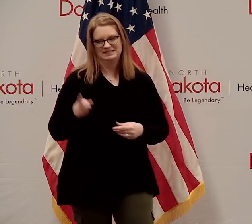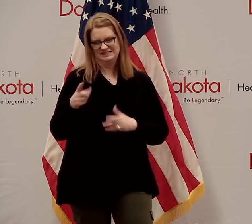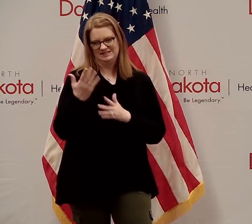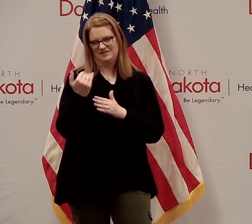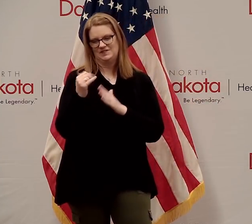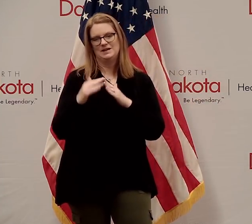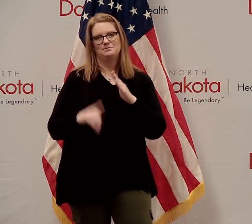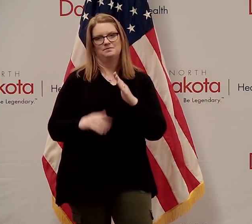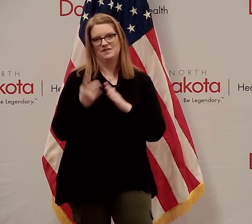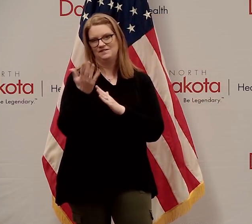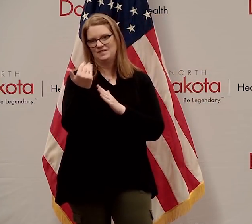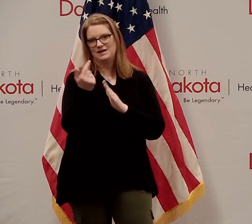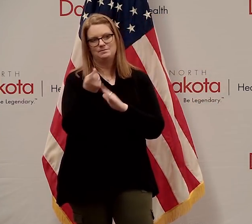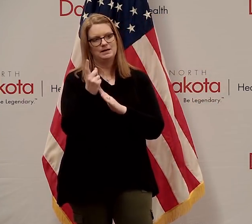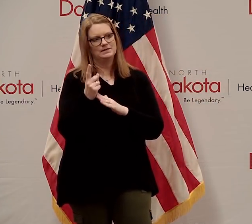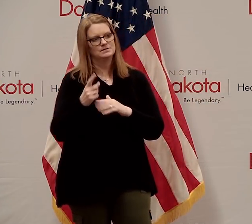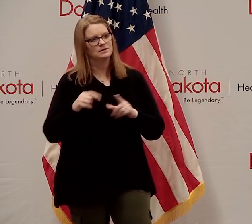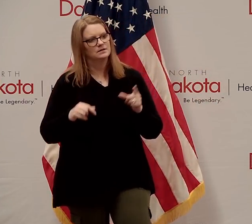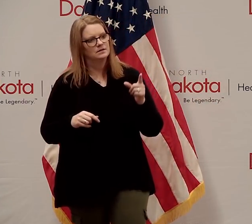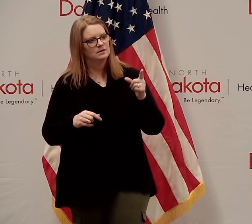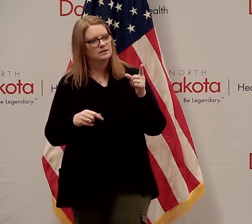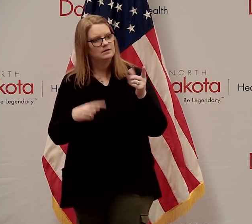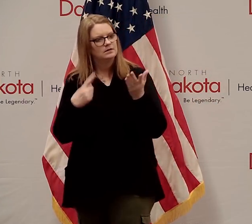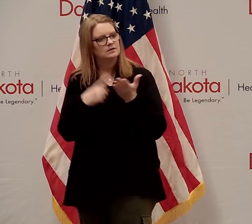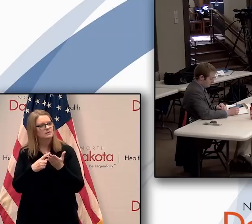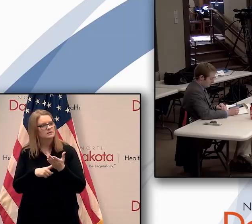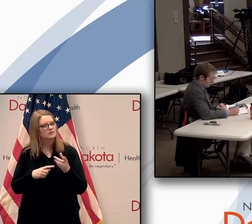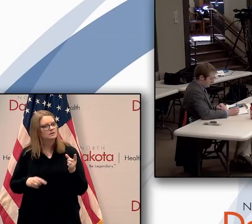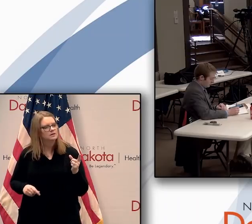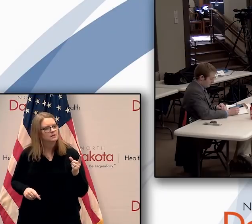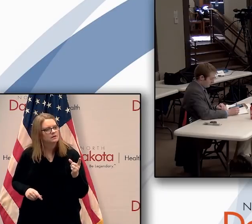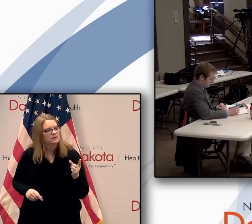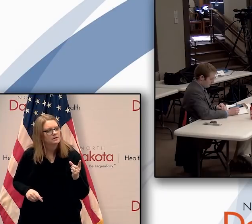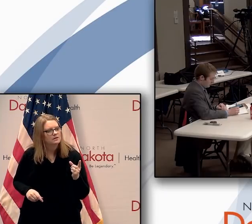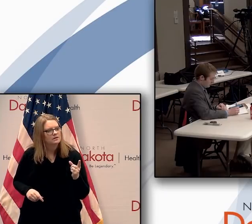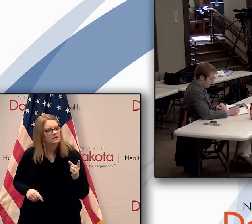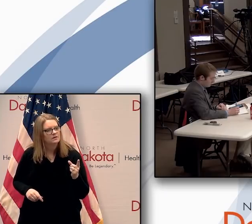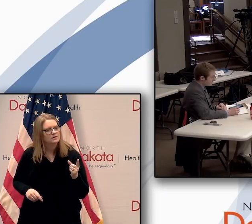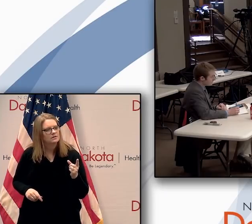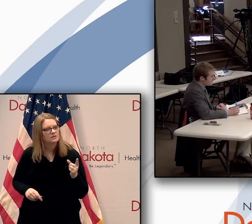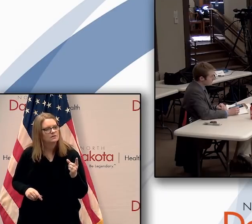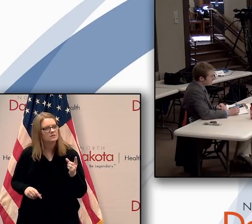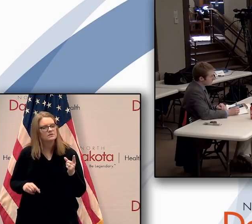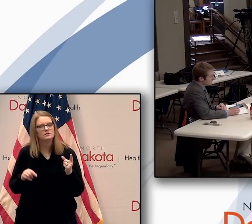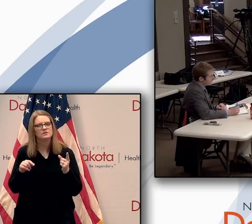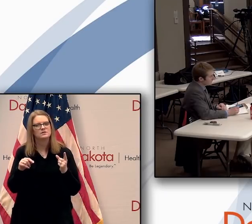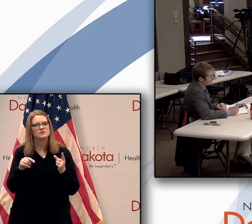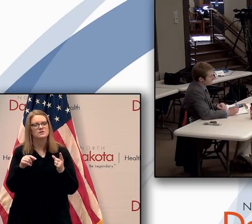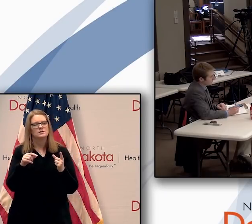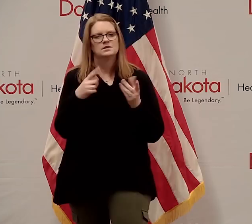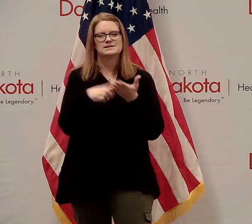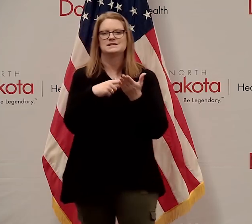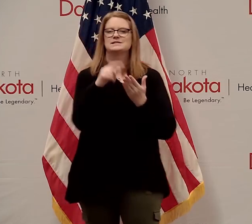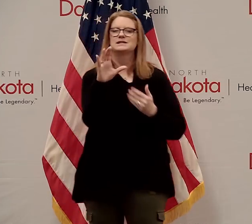minutes. Could you talk a bit more about the back-end system for contact tracing? Yeah, I'd be happy